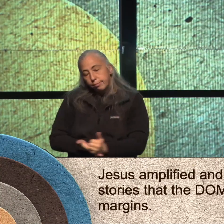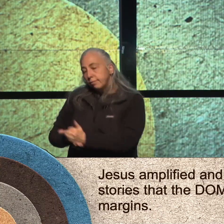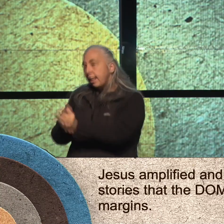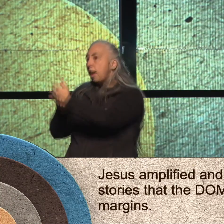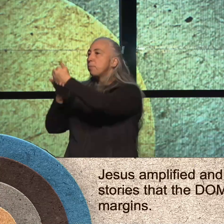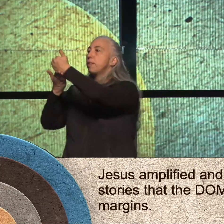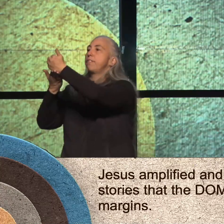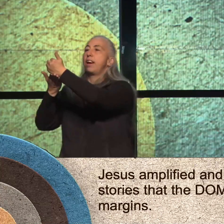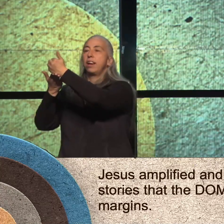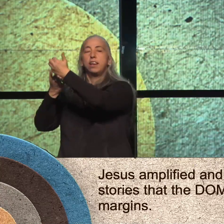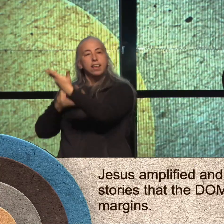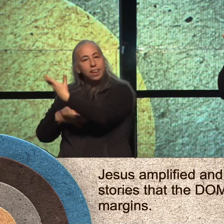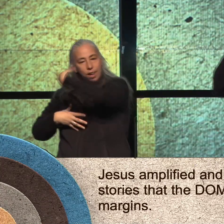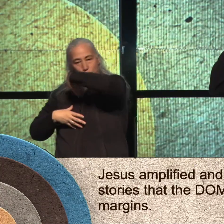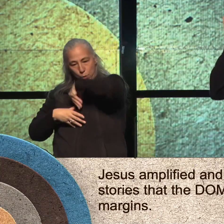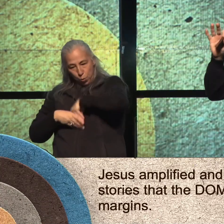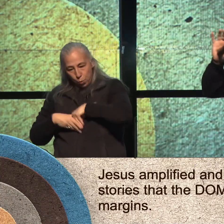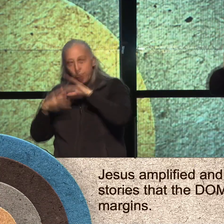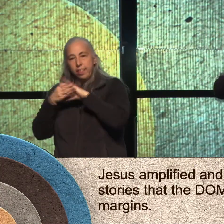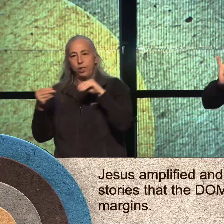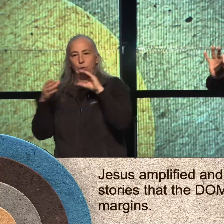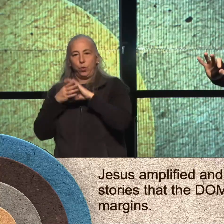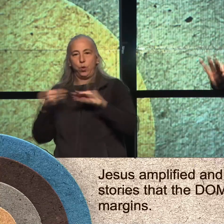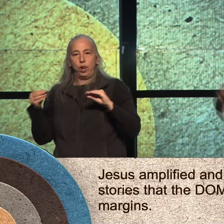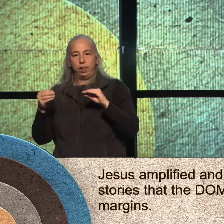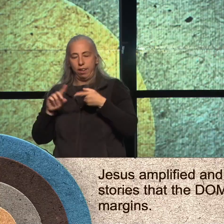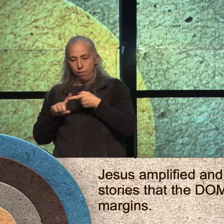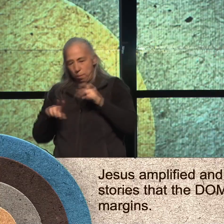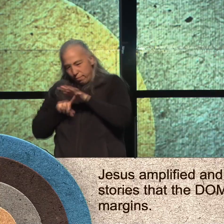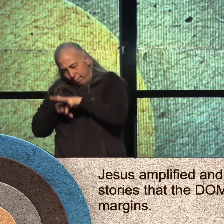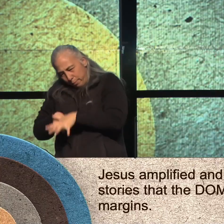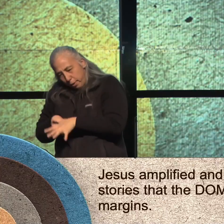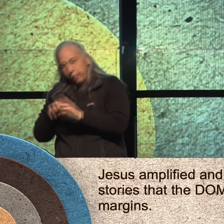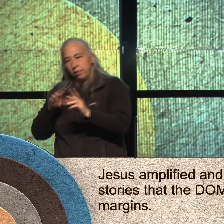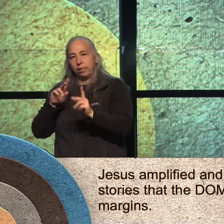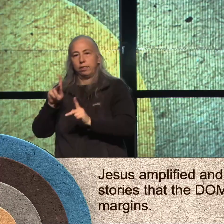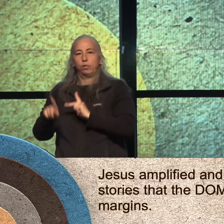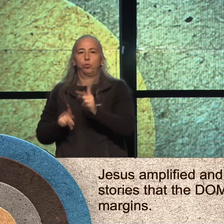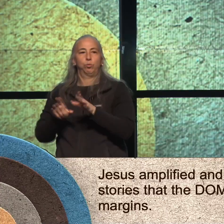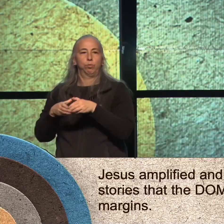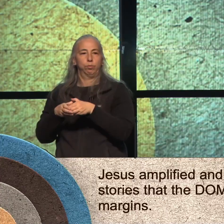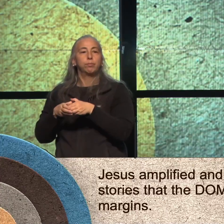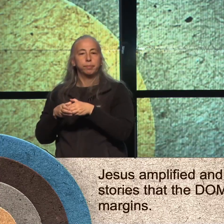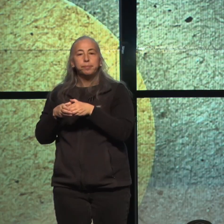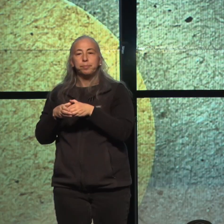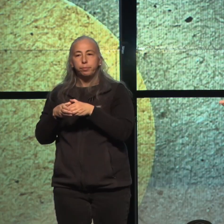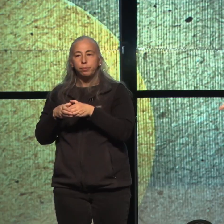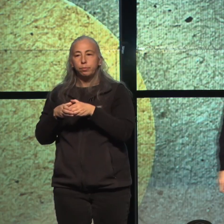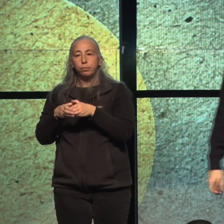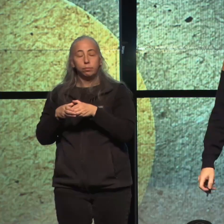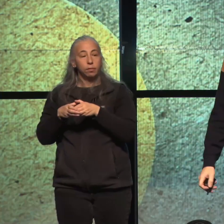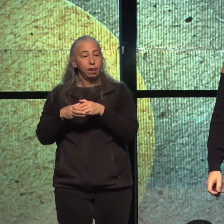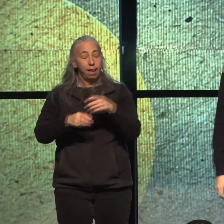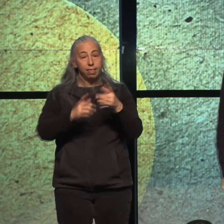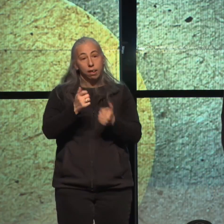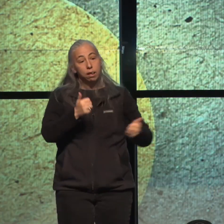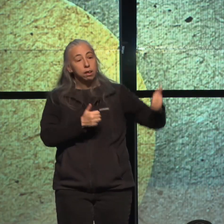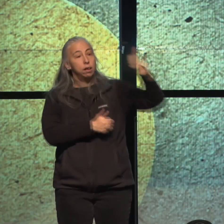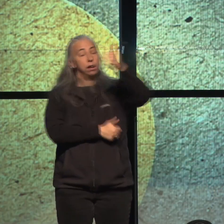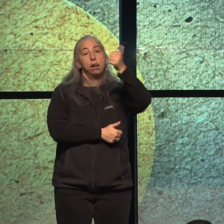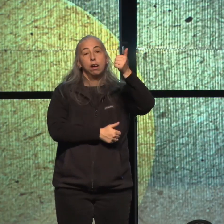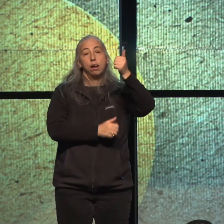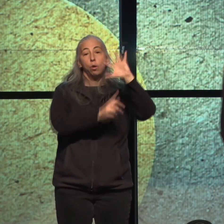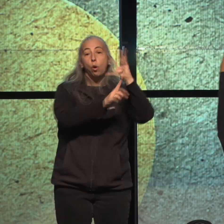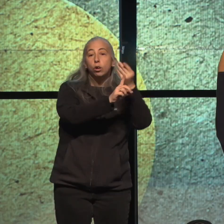the voices and the stories that the dominant culture pushed to the margins. And the dominant culture arrested